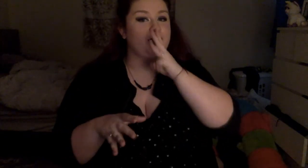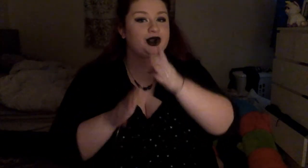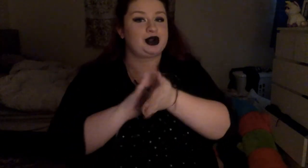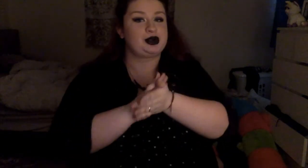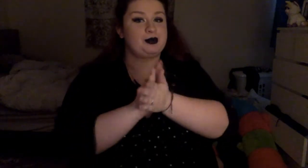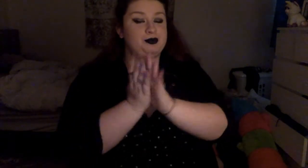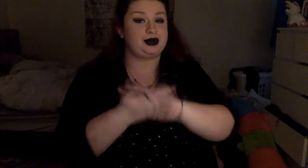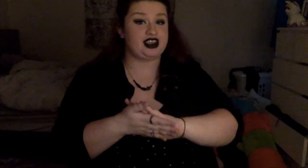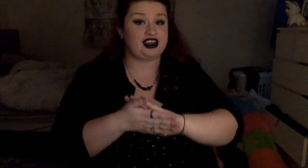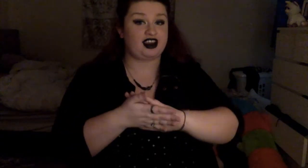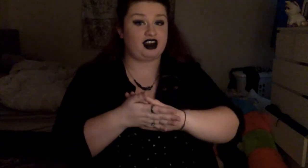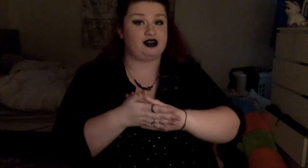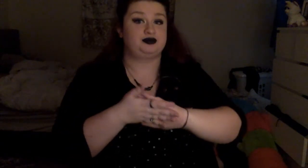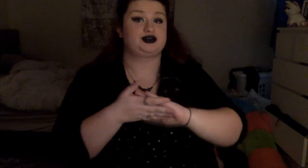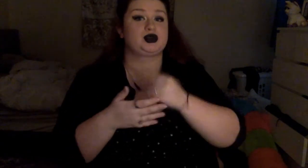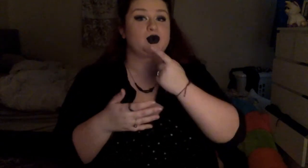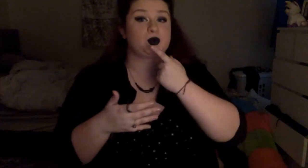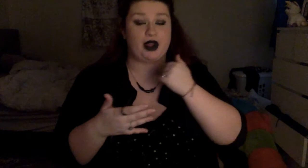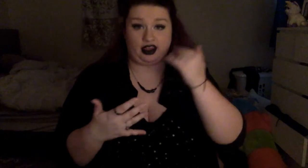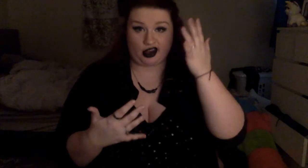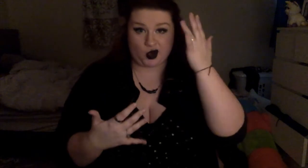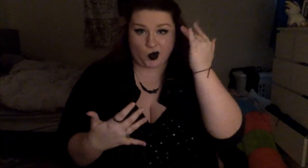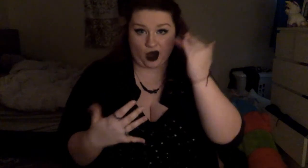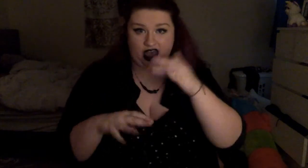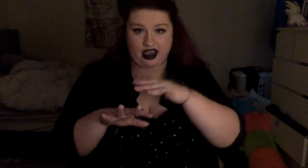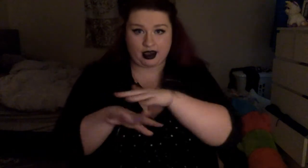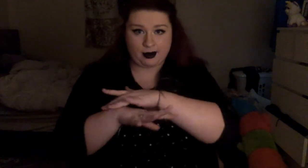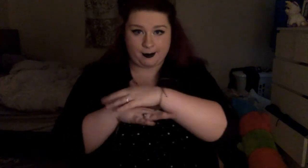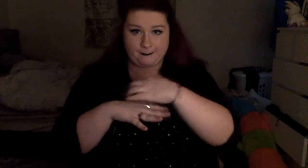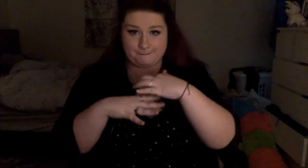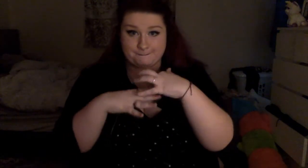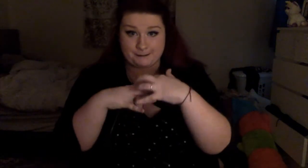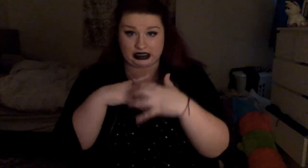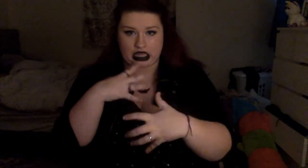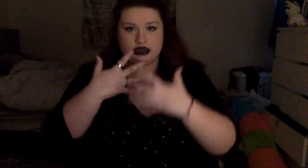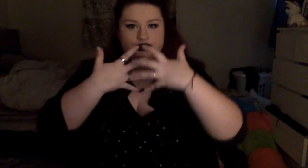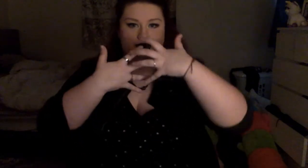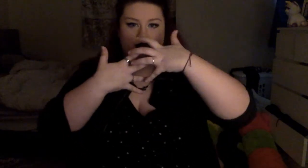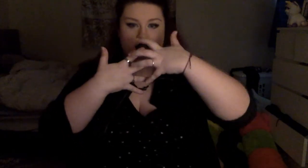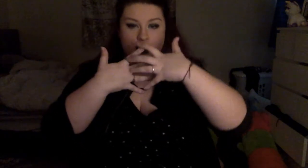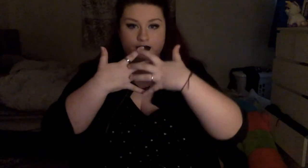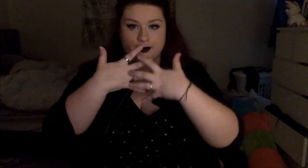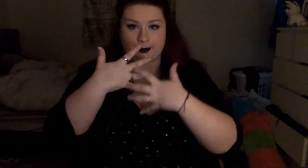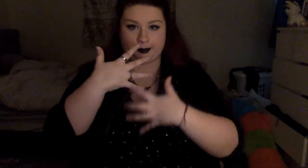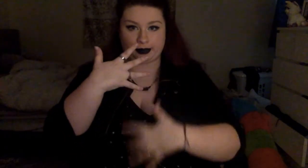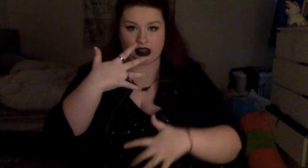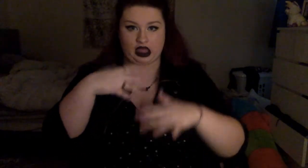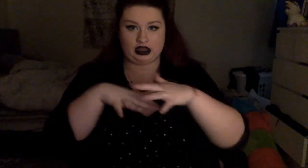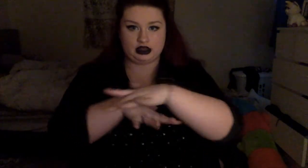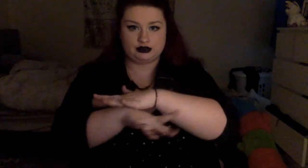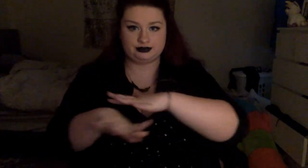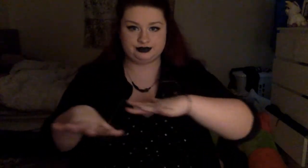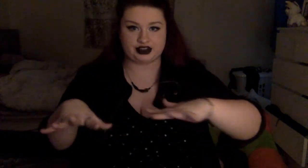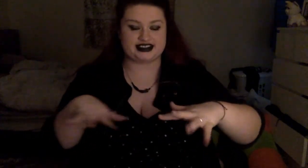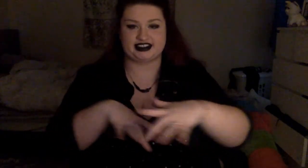Water becomes red. Why? Blood. So, blood. And this is just